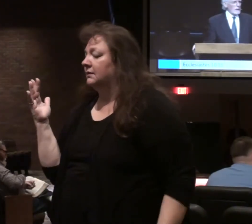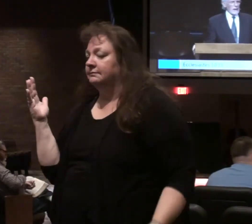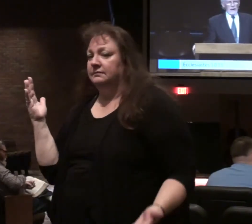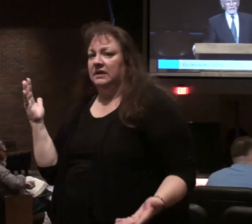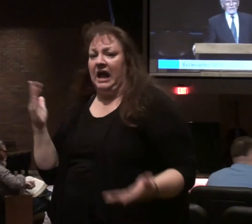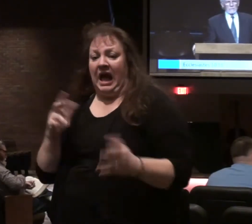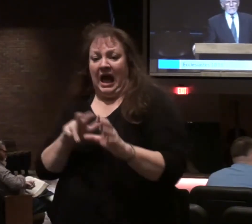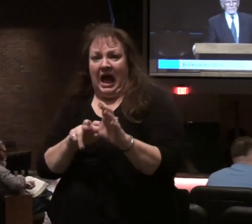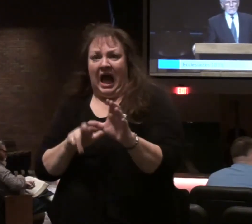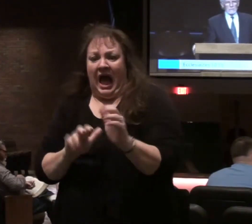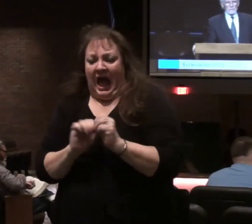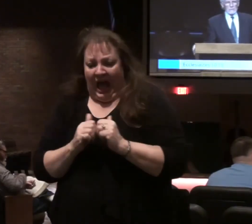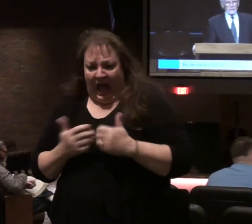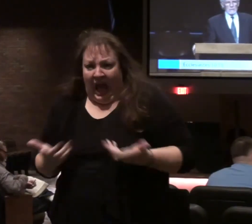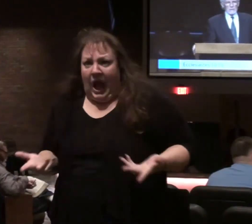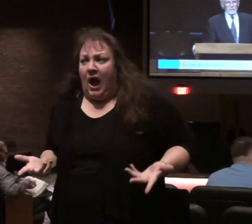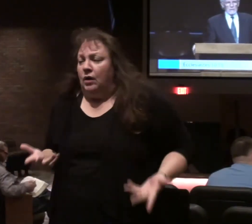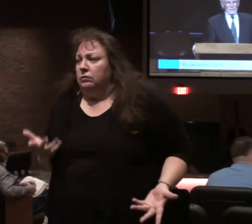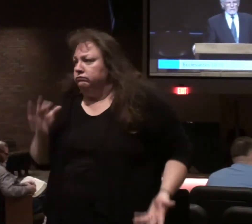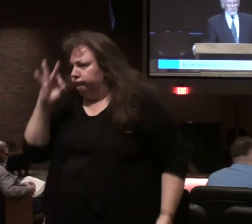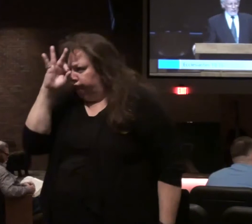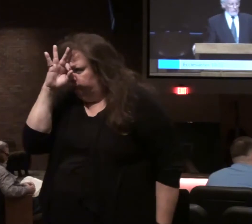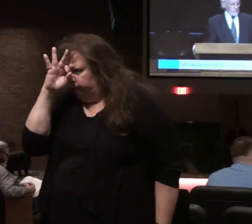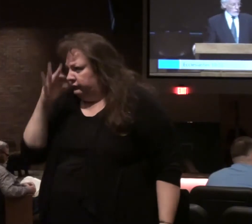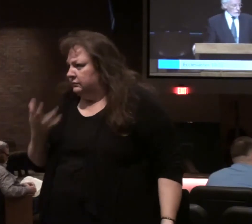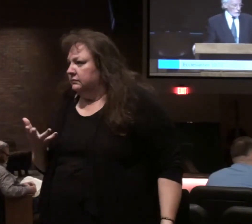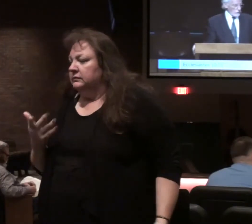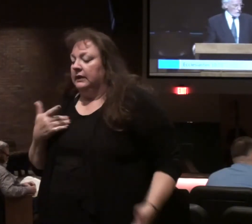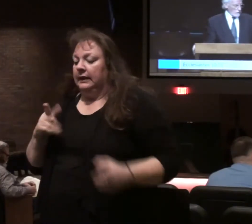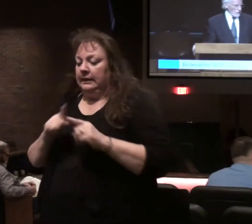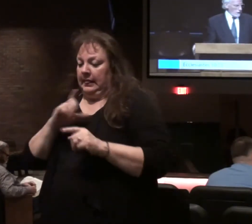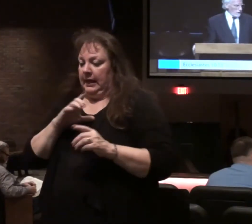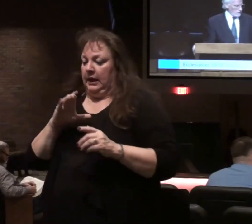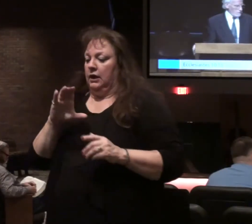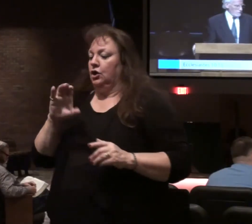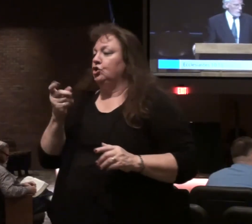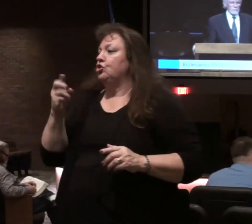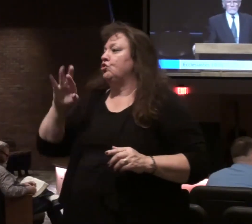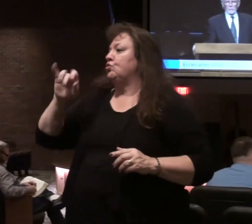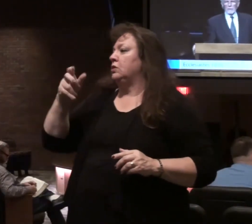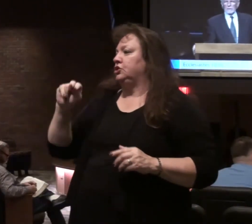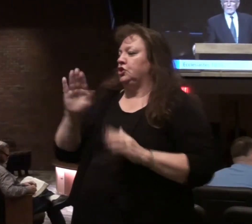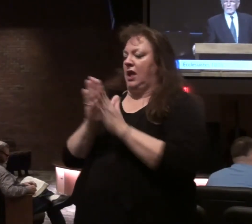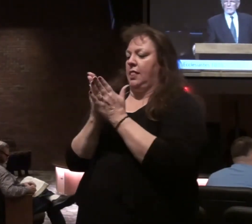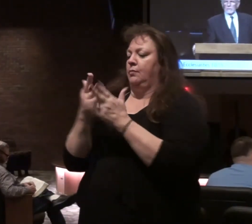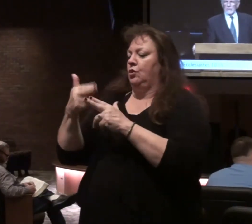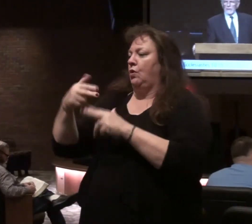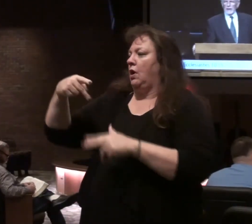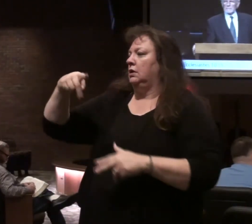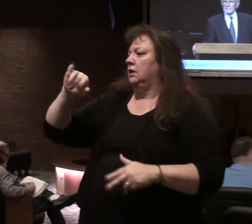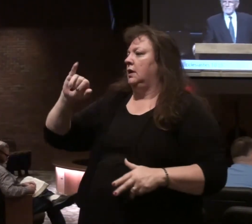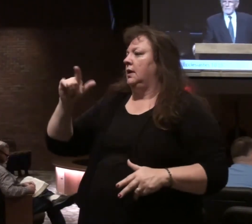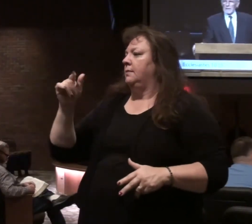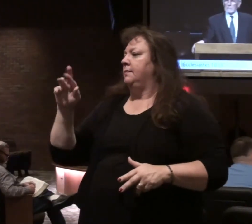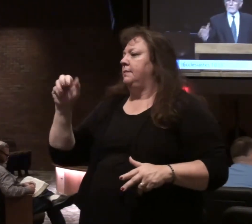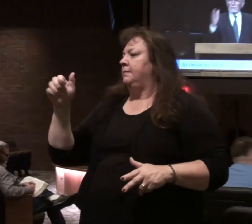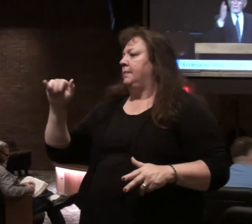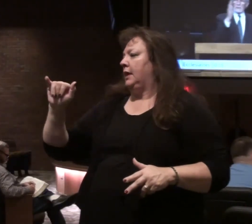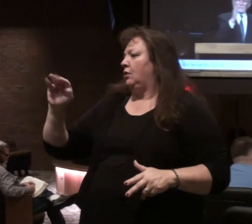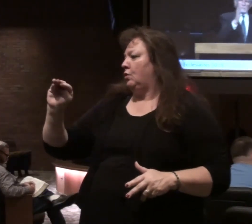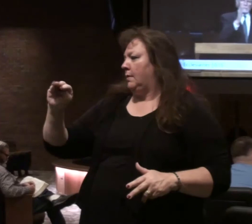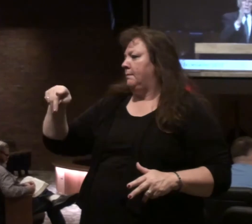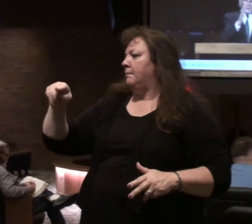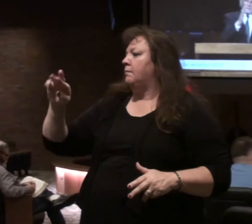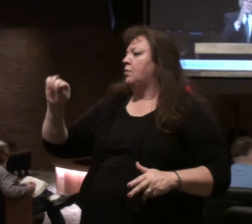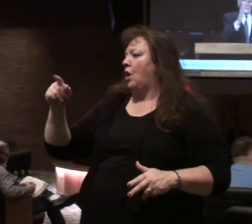how do I get out of this? You know, it's like Christian in the Pilgrim's Progress, if you've read that. He's